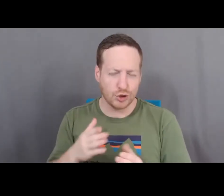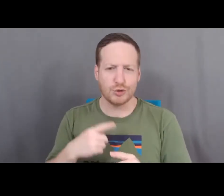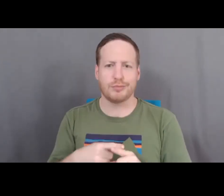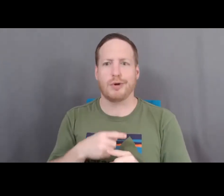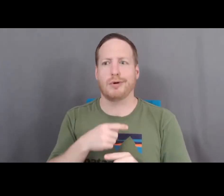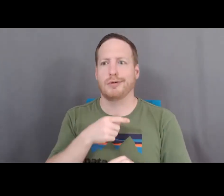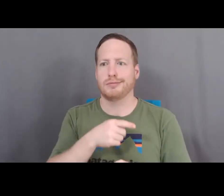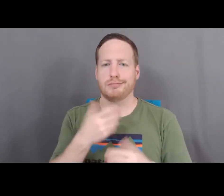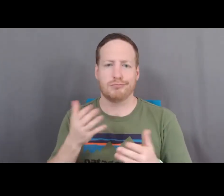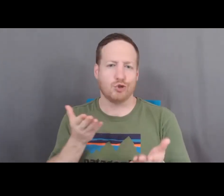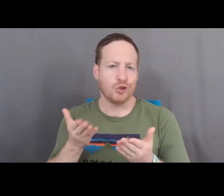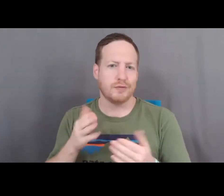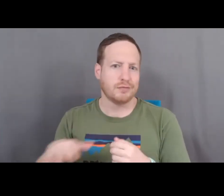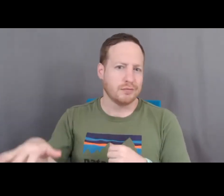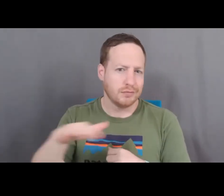Island, his service on the commission,